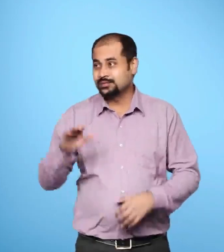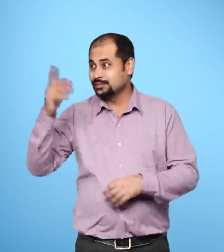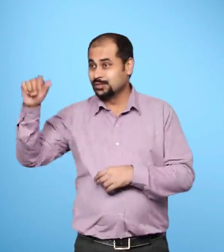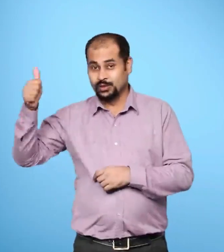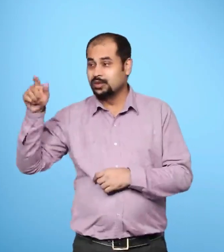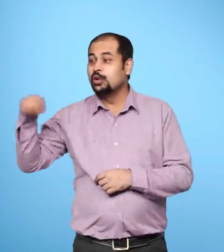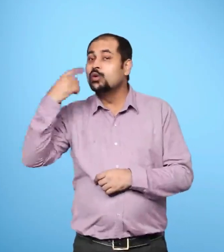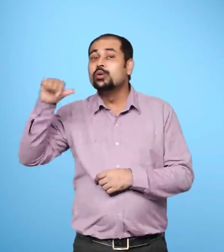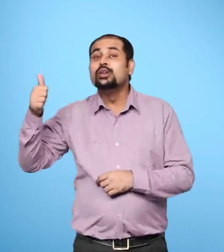Winner Karma.